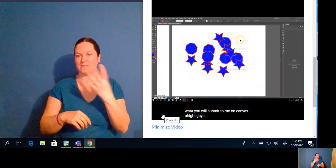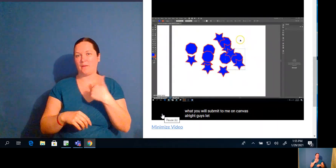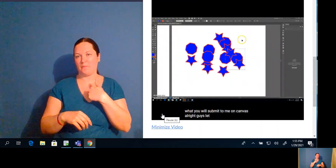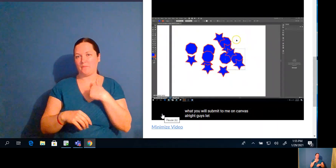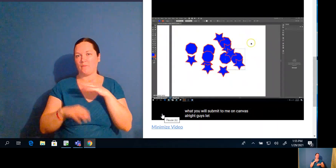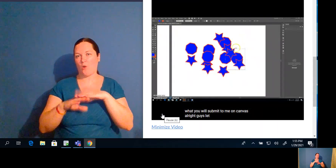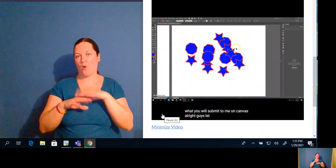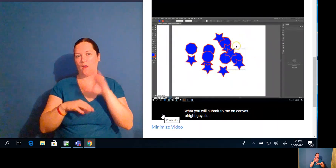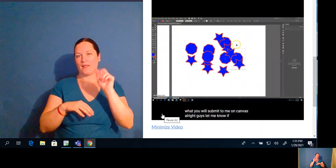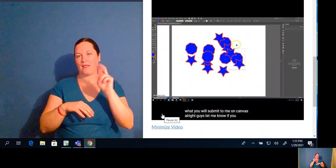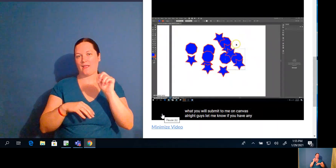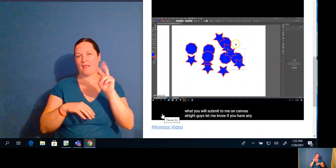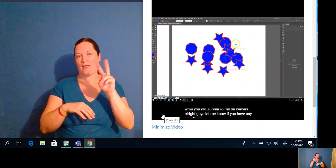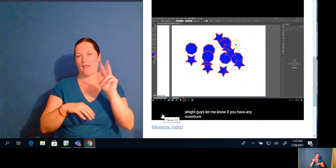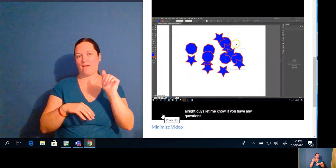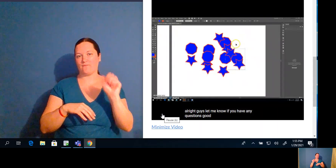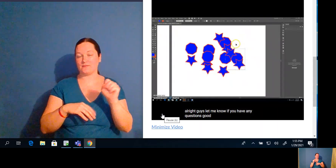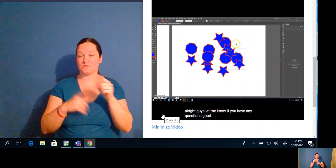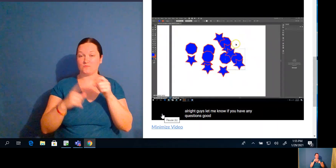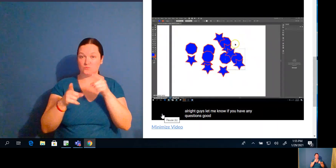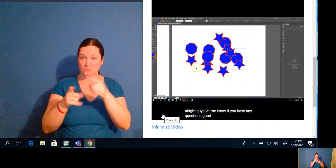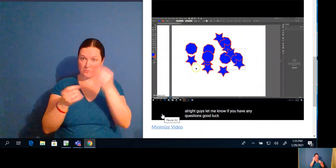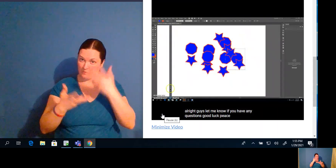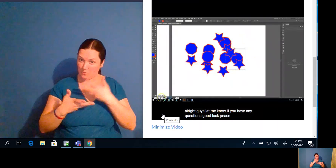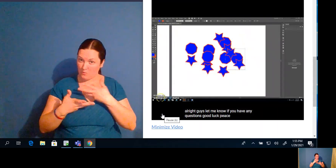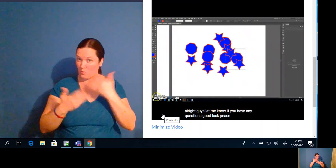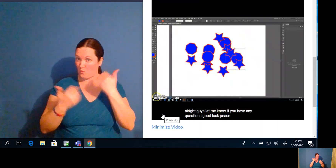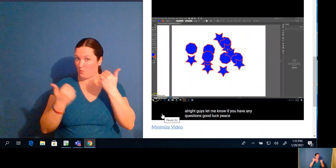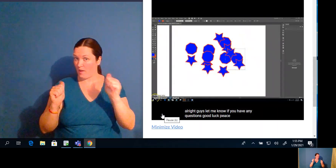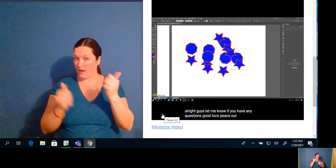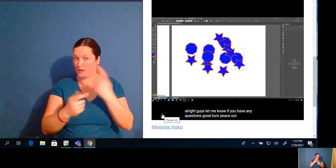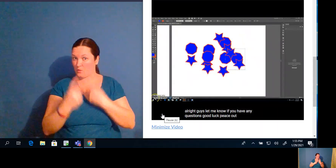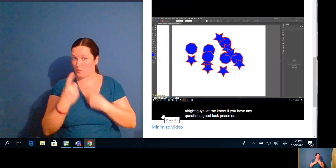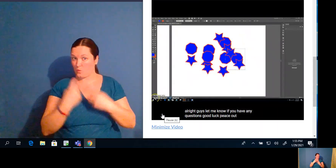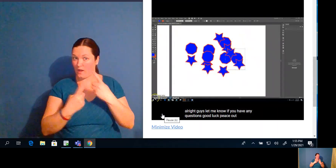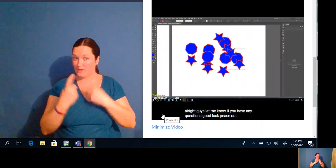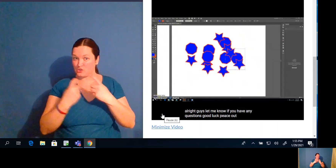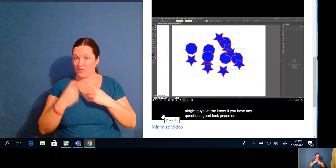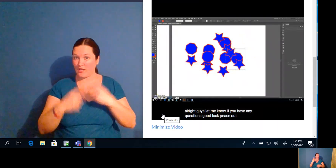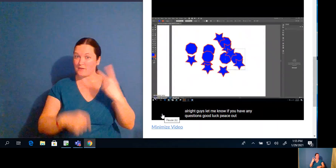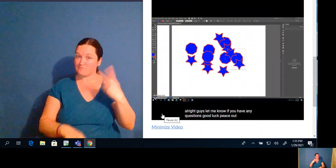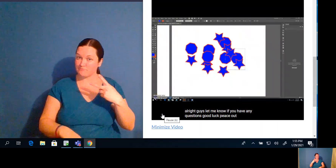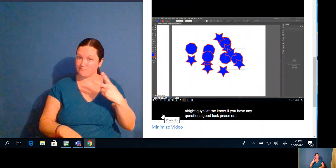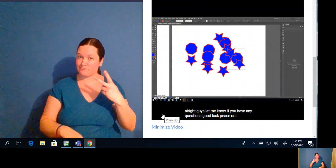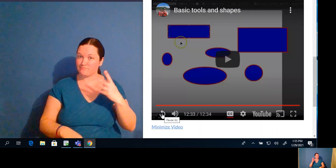All right, guys. Let me know if you have any questions. Good luck. Peace out.